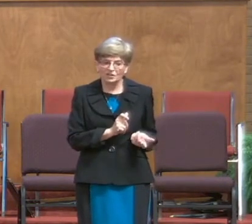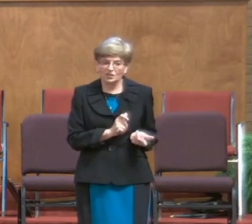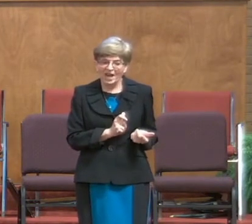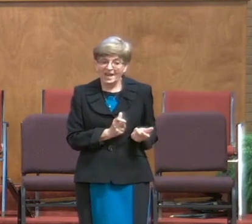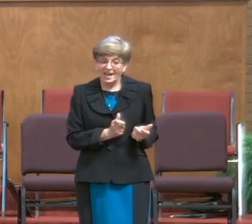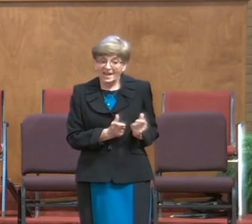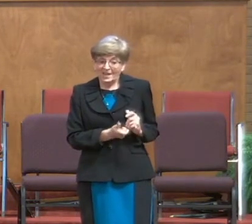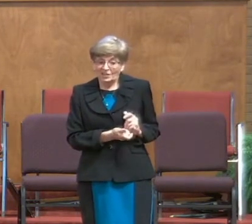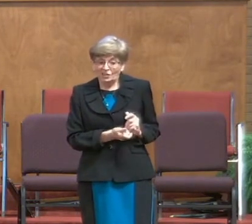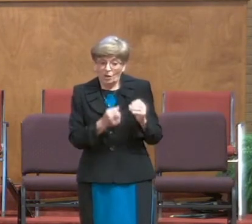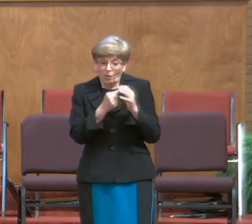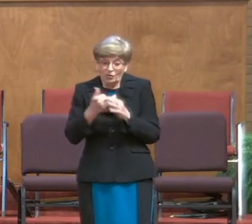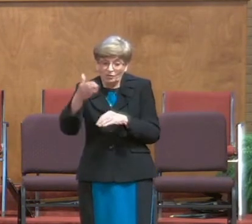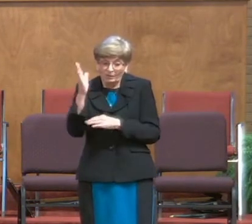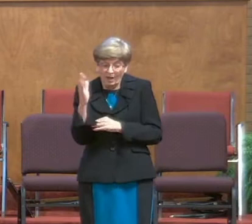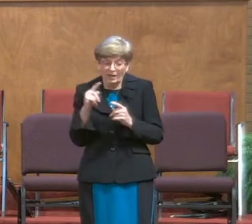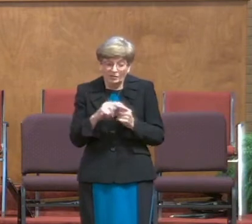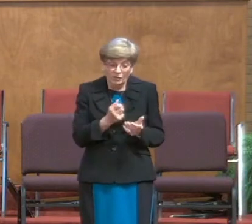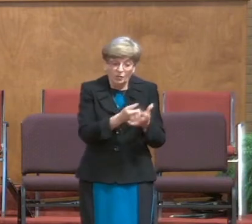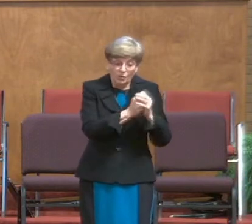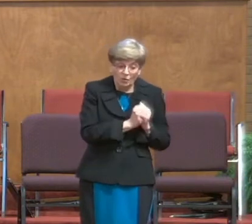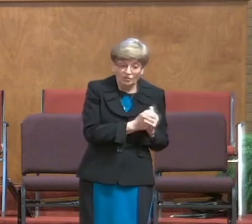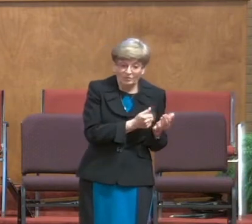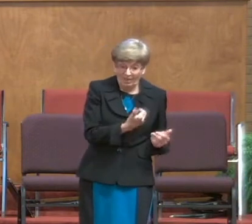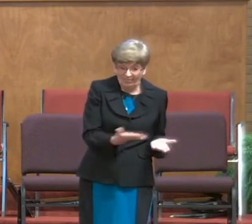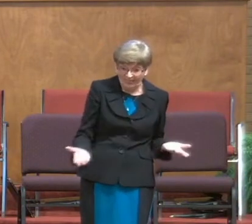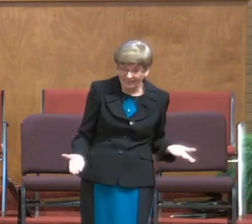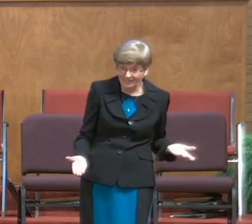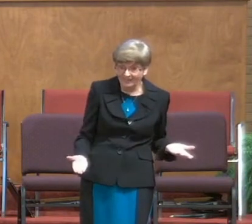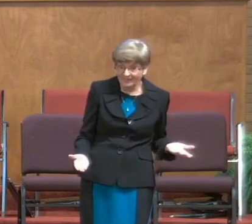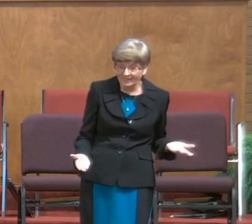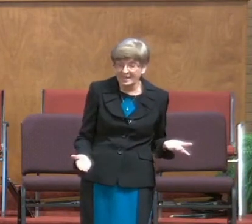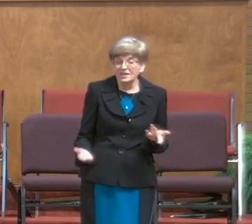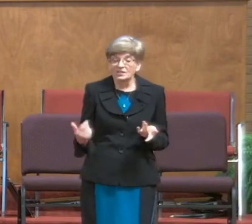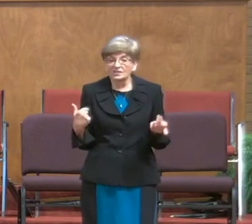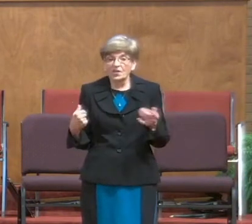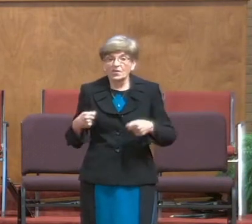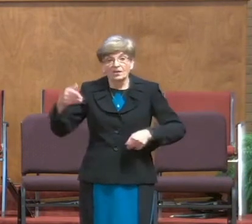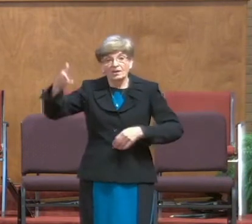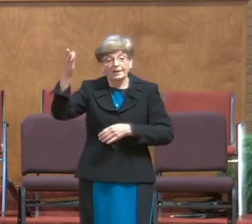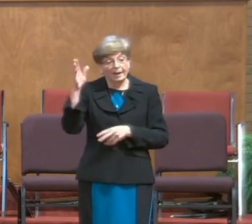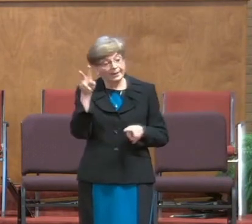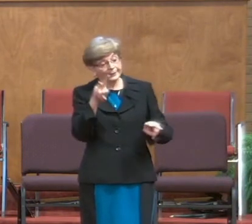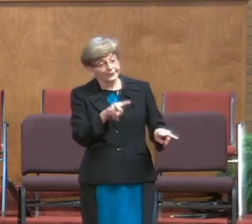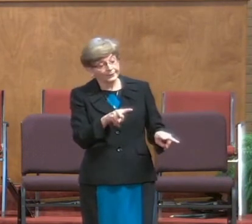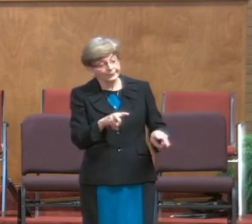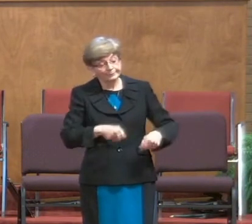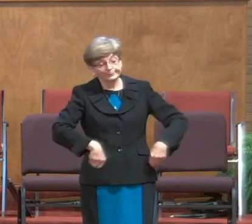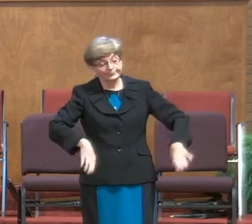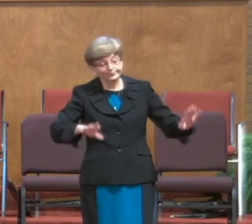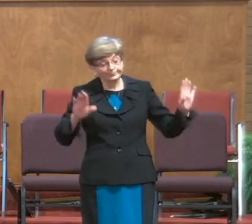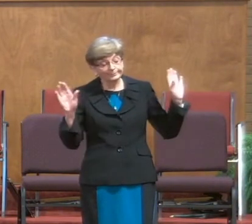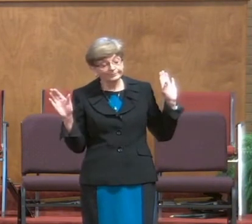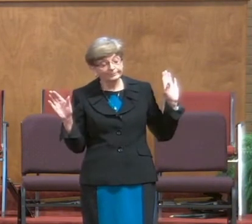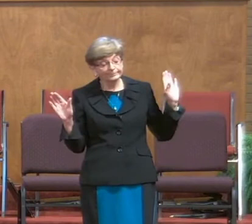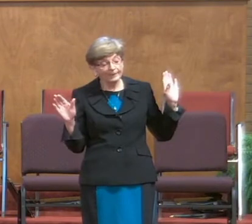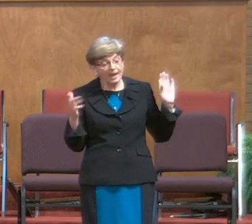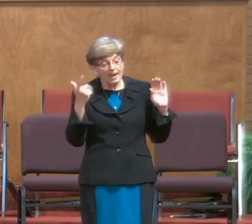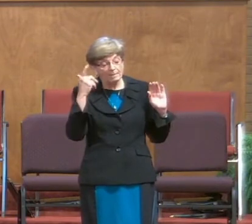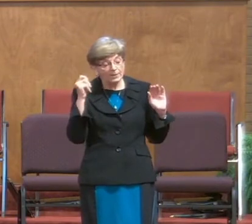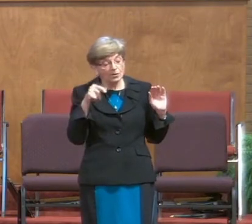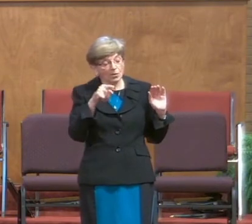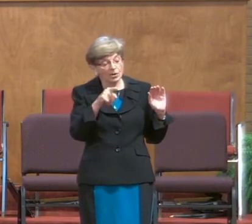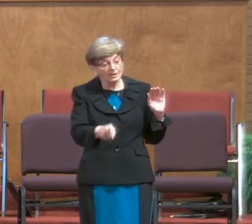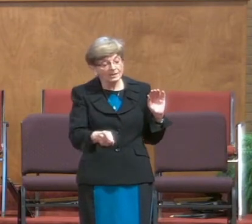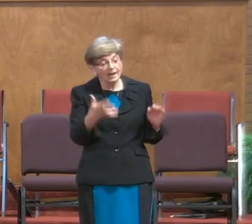Therefore, God gave them up in the lust of their hearts to impurity, to the dishonoring of their bodies among themselves, because they exchanged the